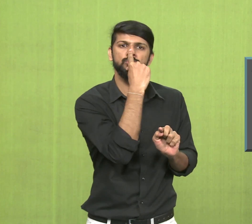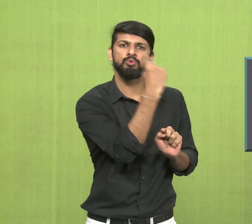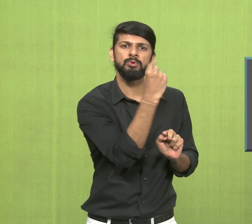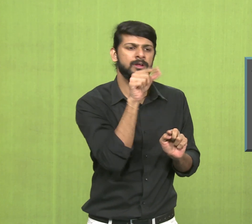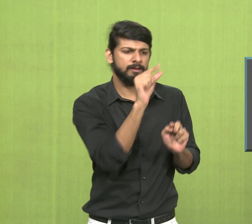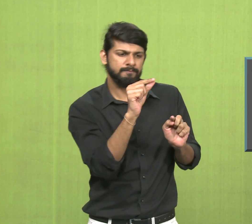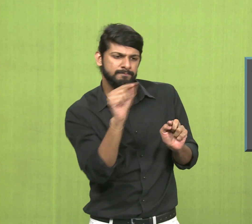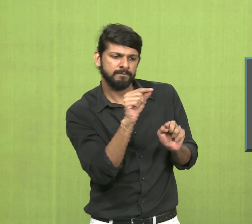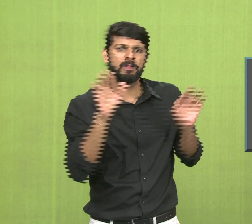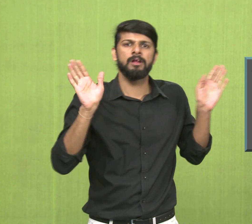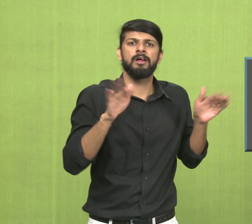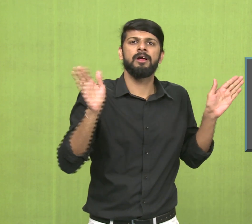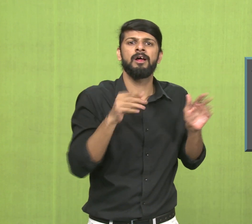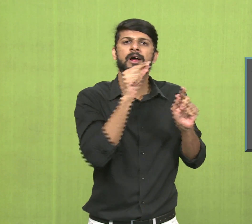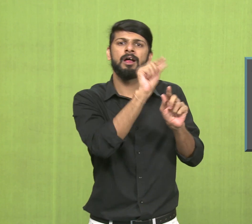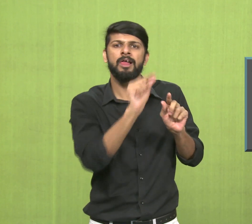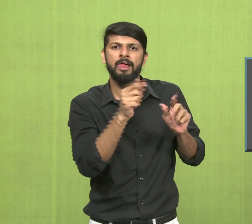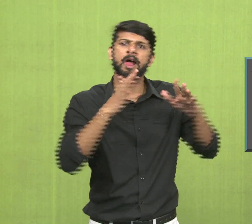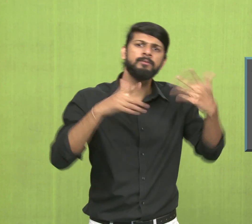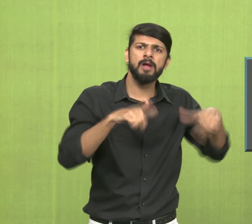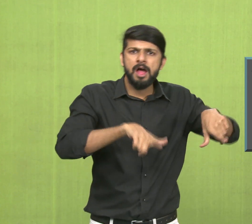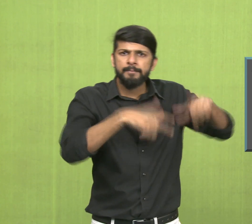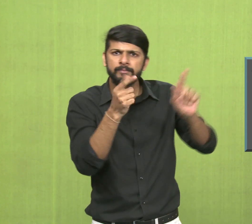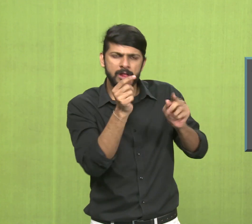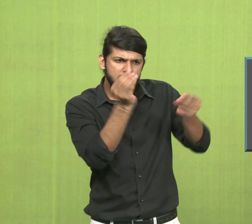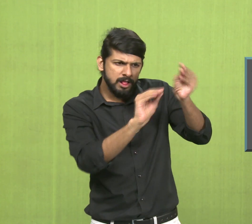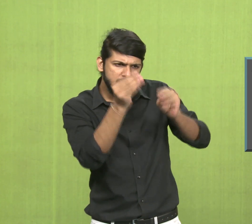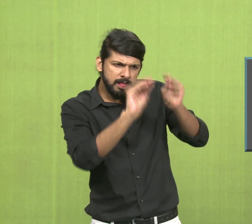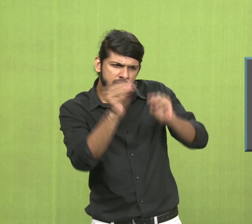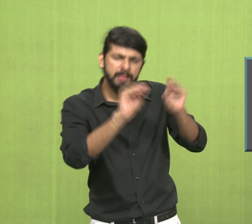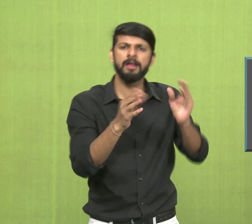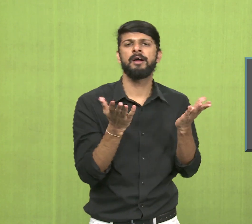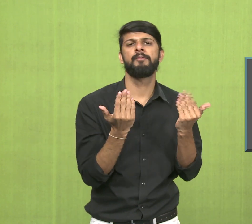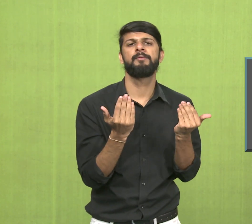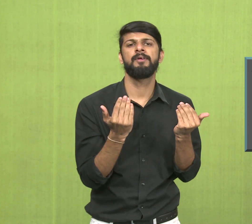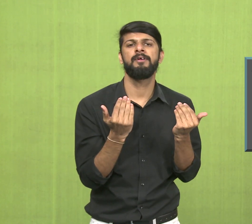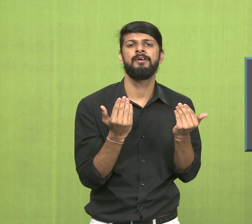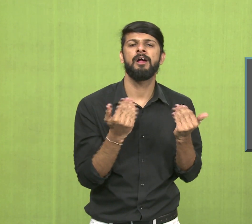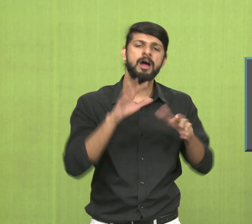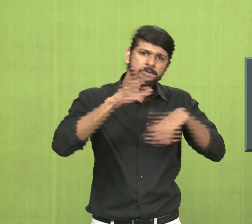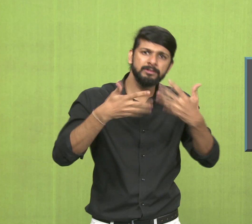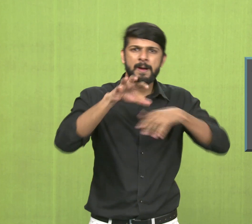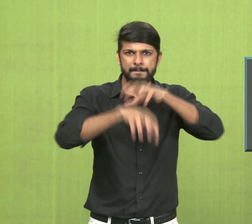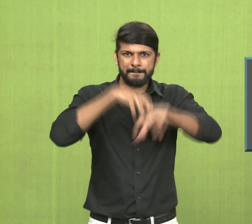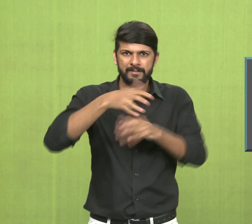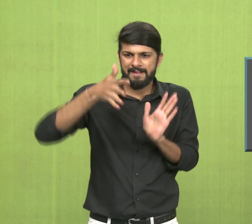As you saw, the birds on the branches, the bird figure were created by the thumbs, but the beak and other